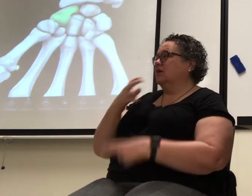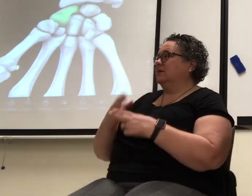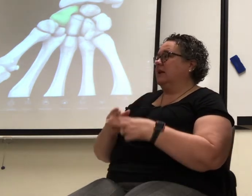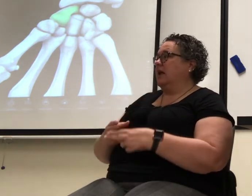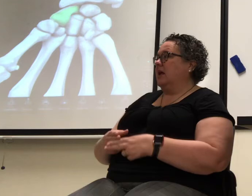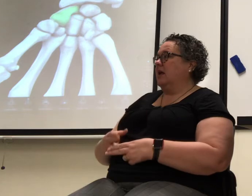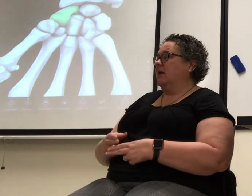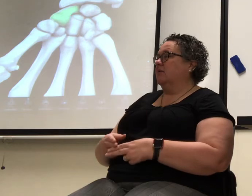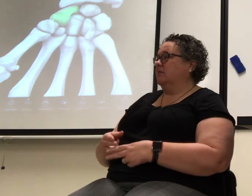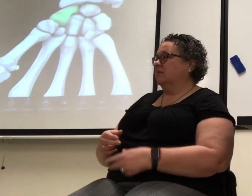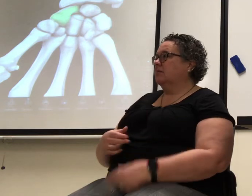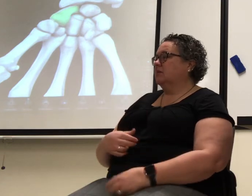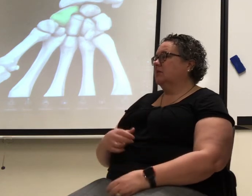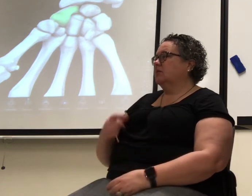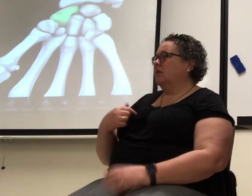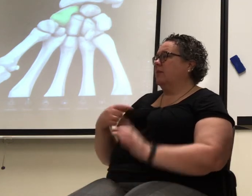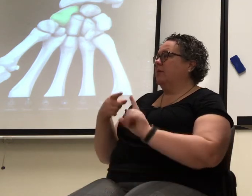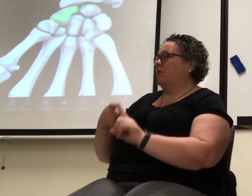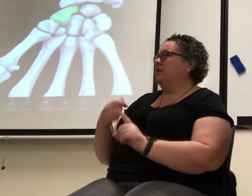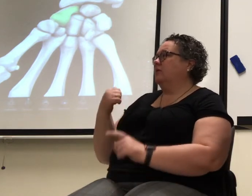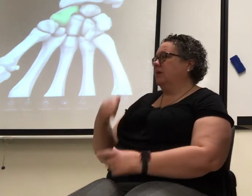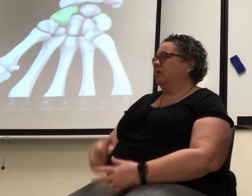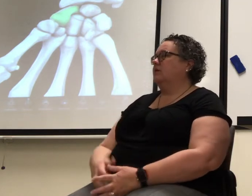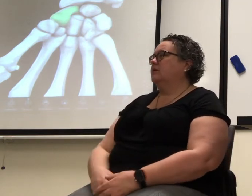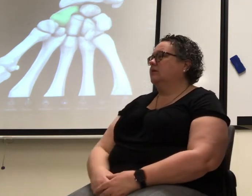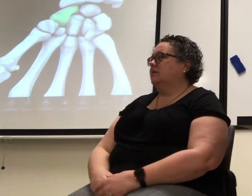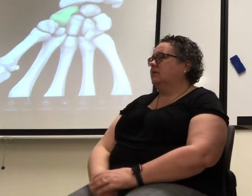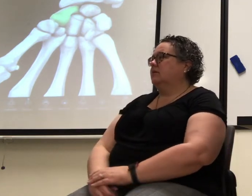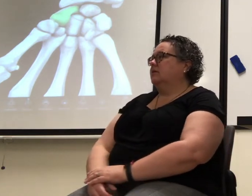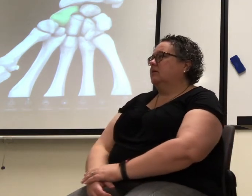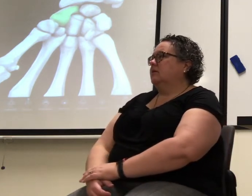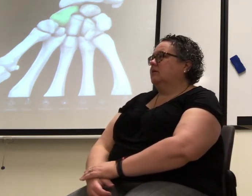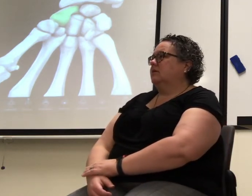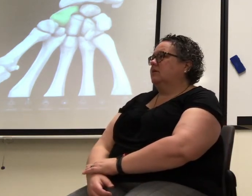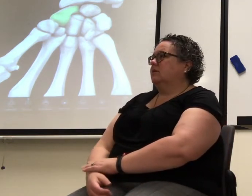the board. So let me point to here.